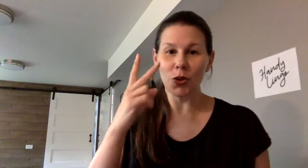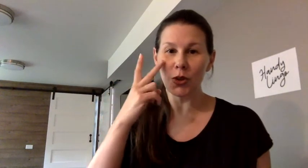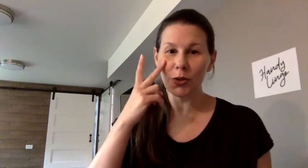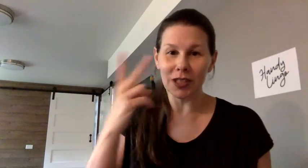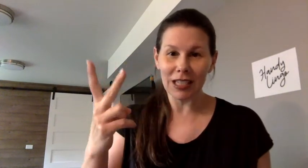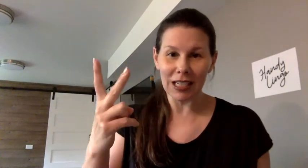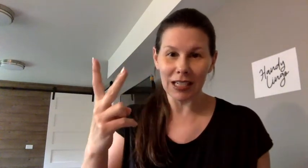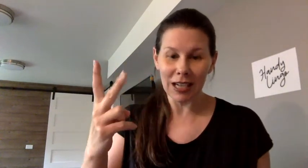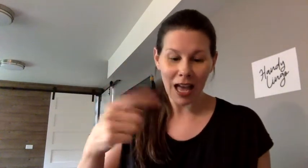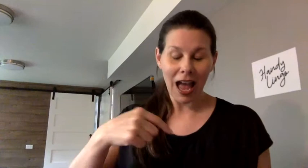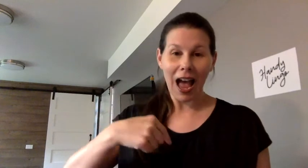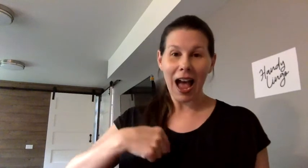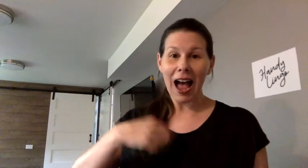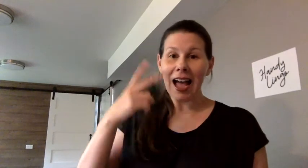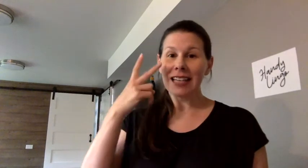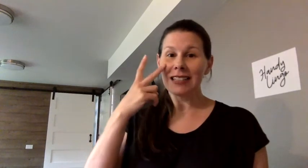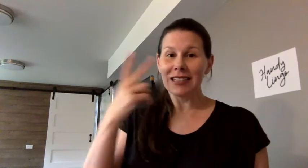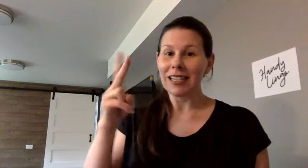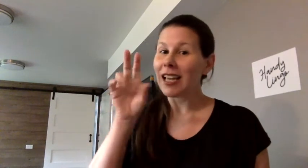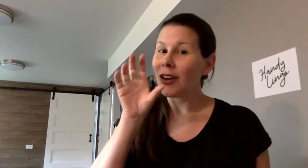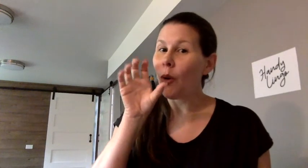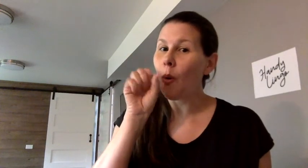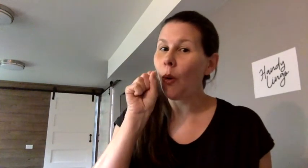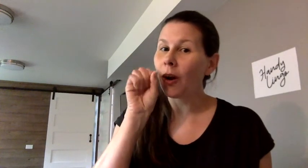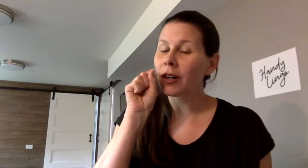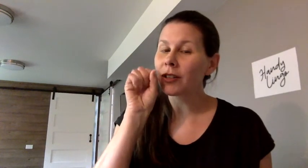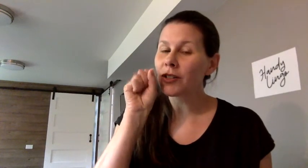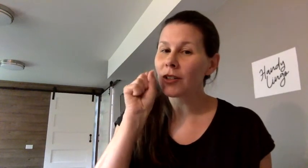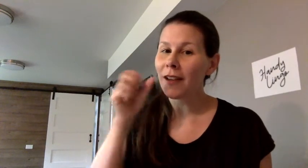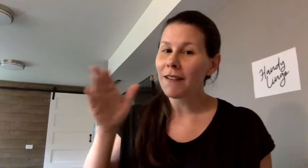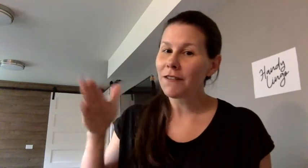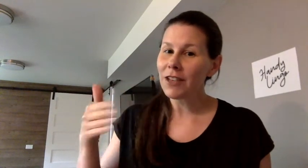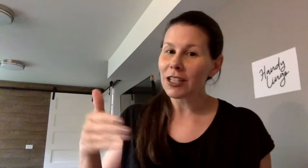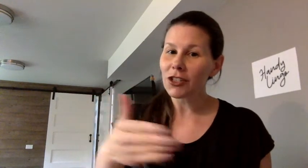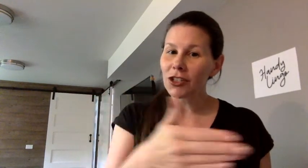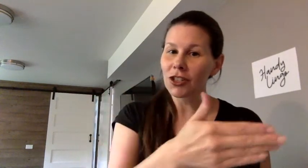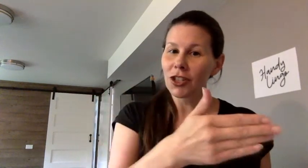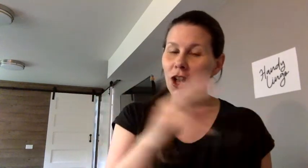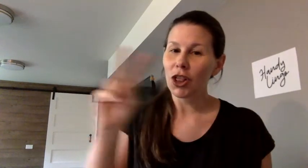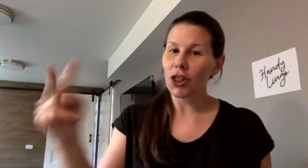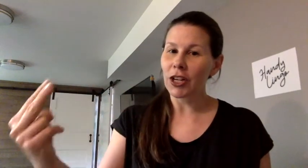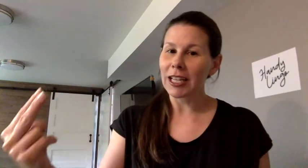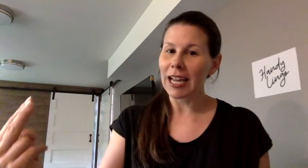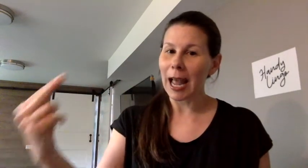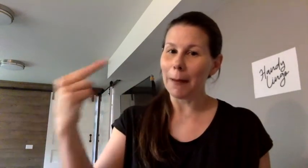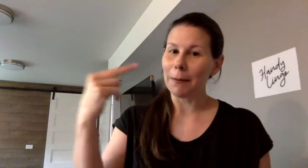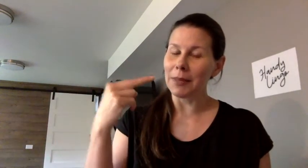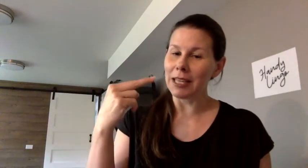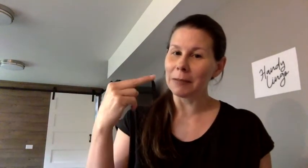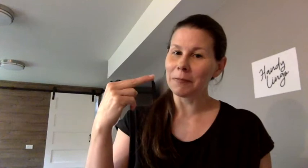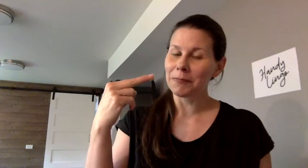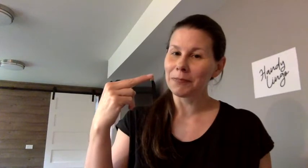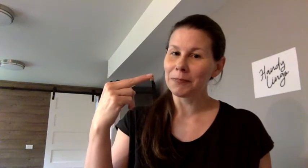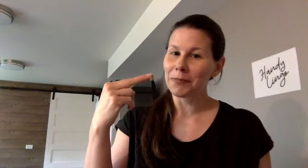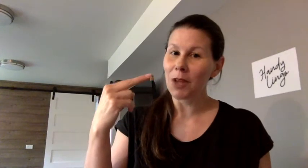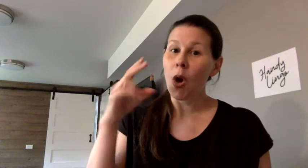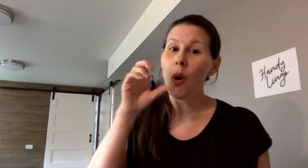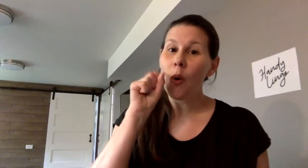you see? I see an orange fish looking at me.